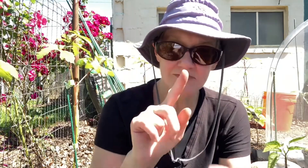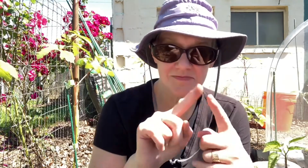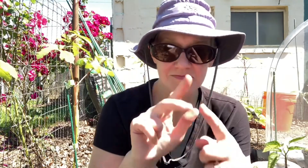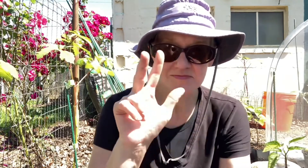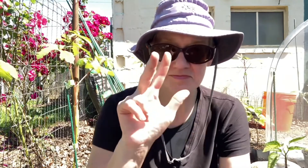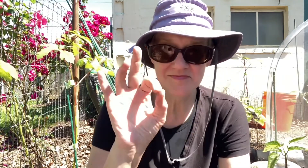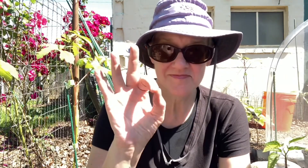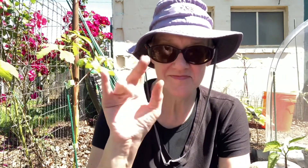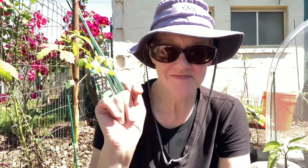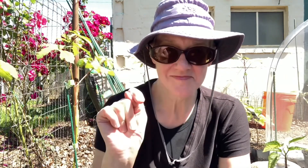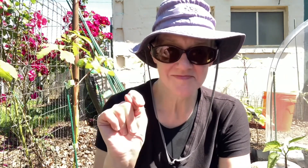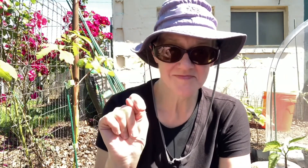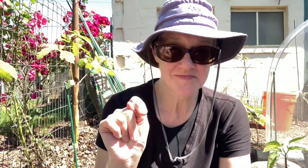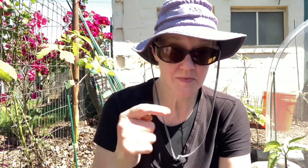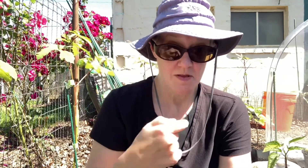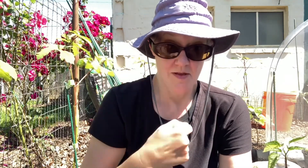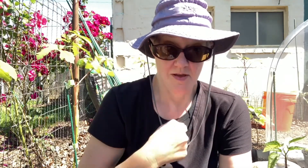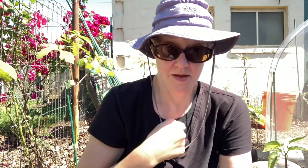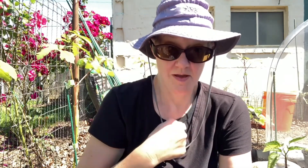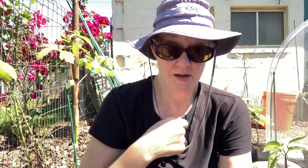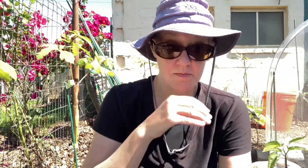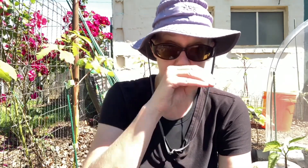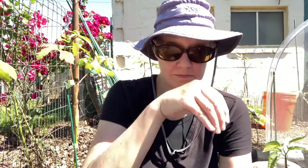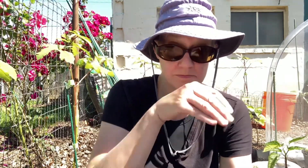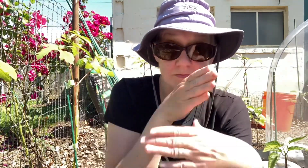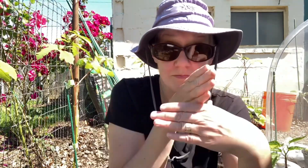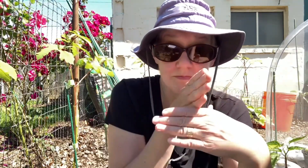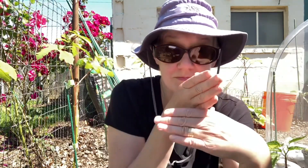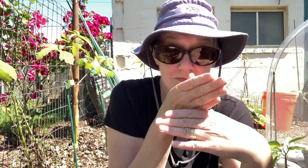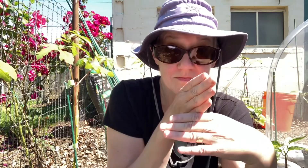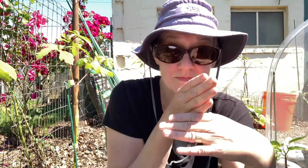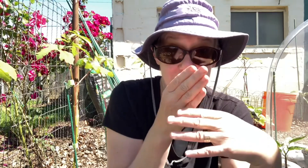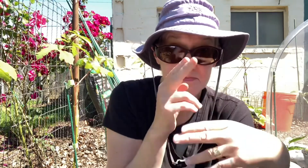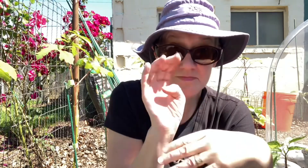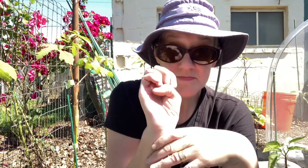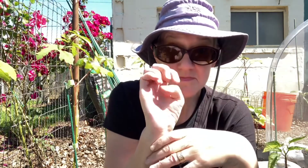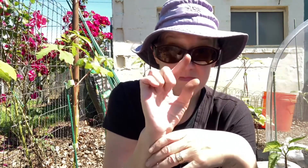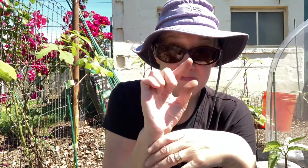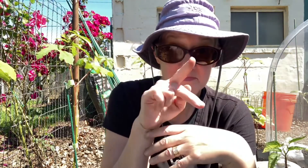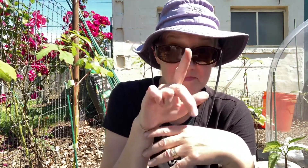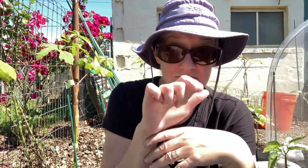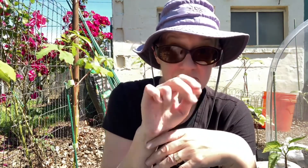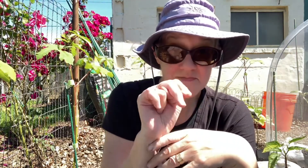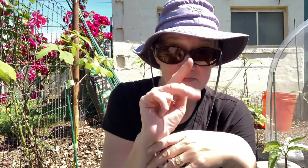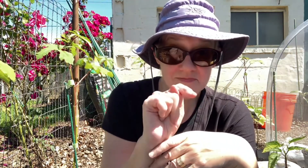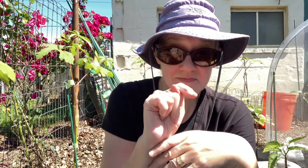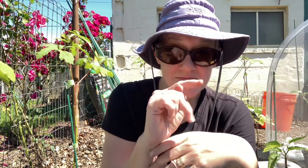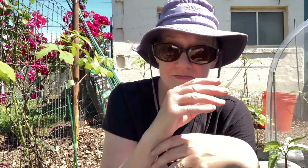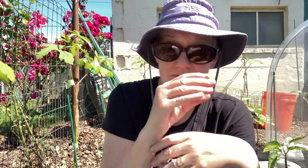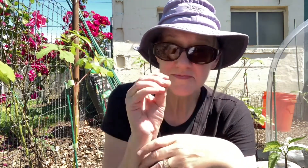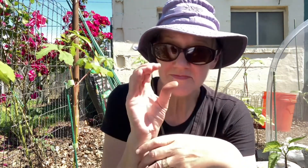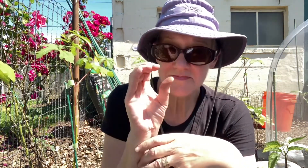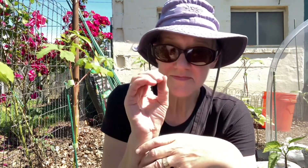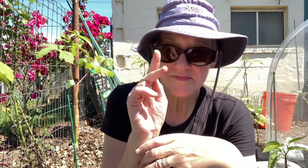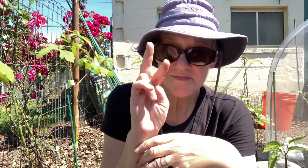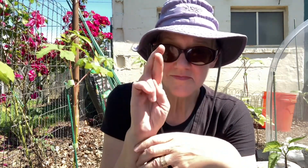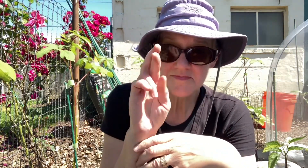apart, 2 to 3 feet. I'm going to plant them between the eggplant and